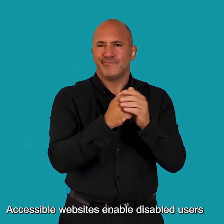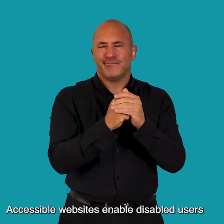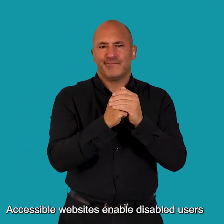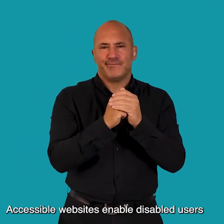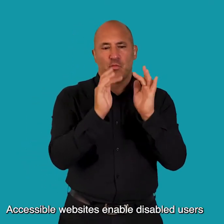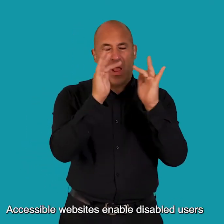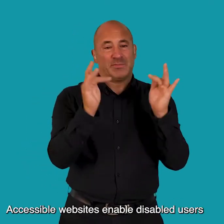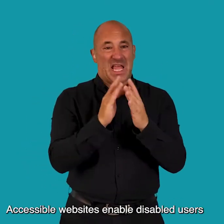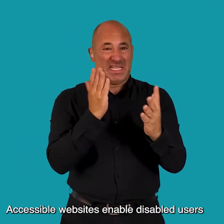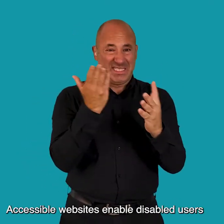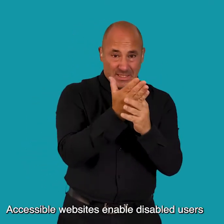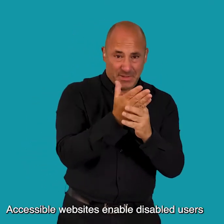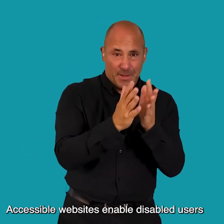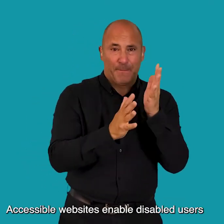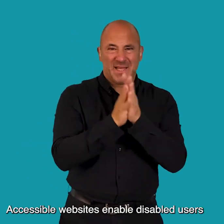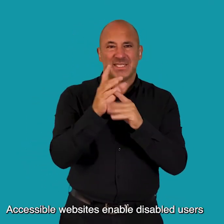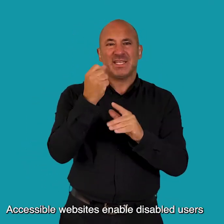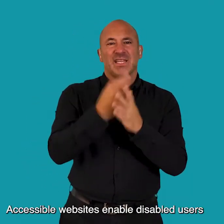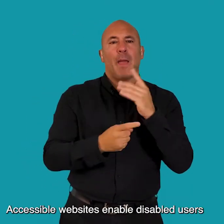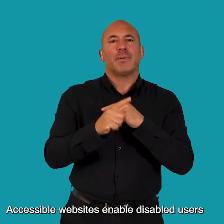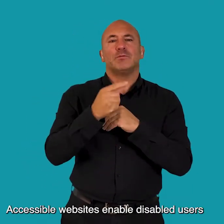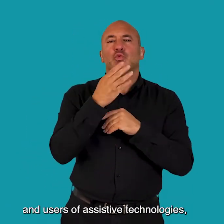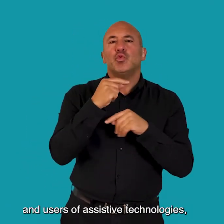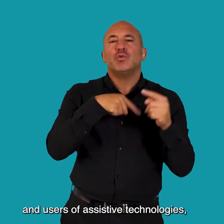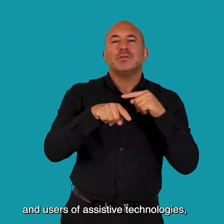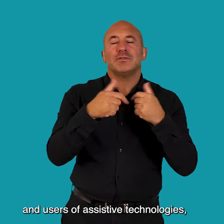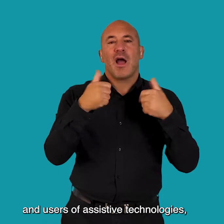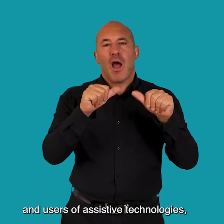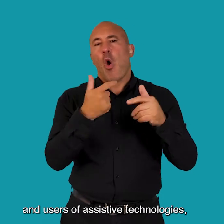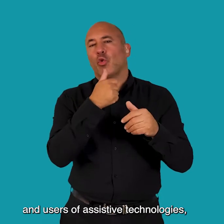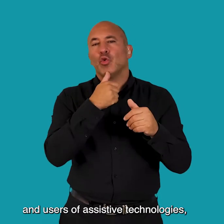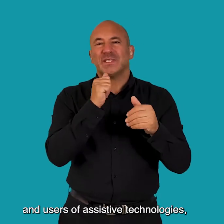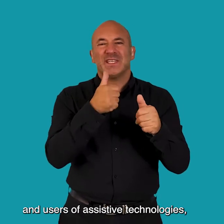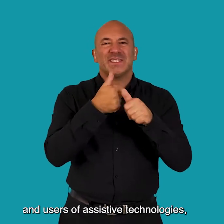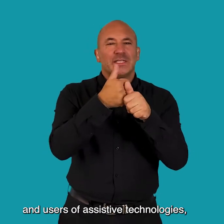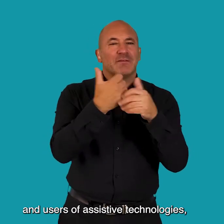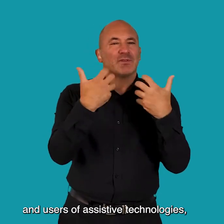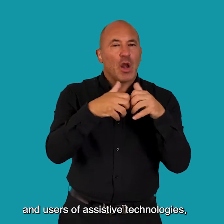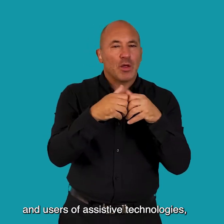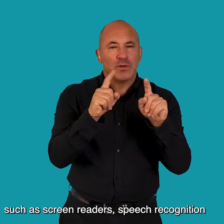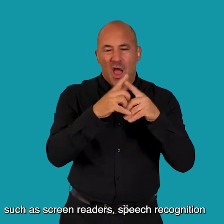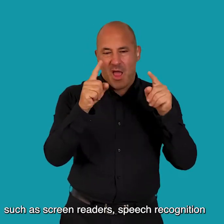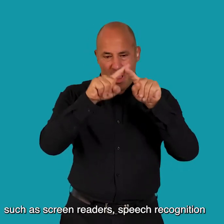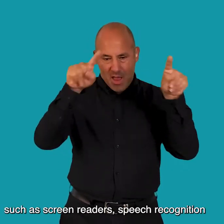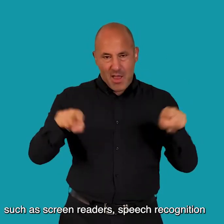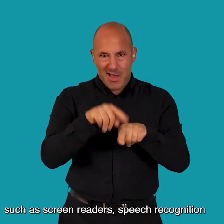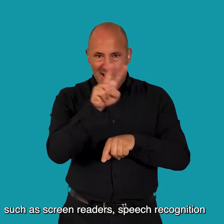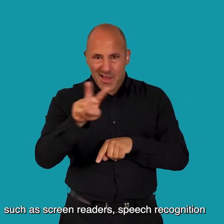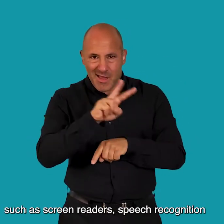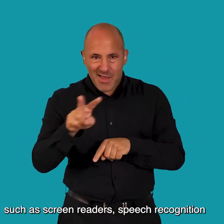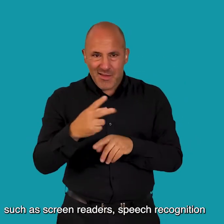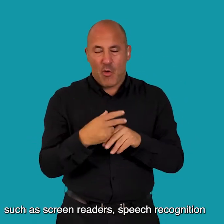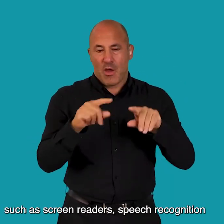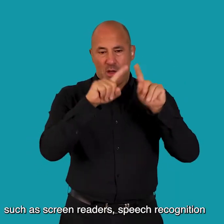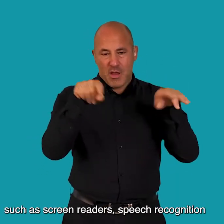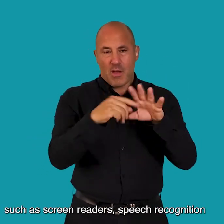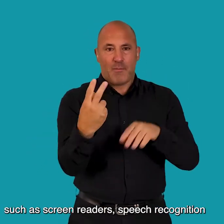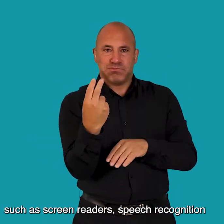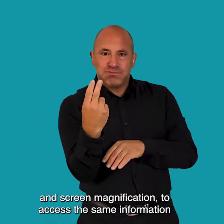Accessible websites enable disabled users and users of assistive technologies, such as screen readers, speech recognition and